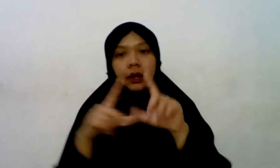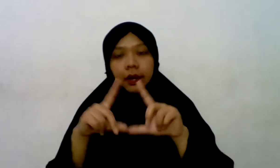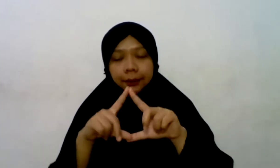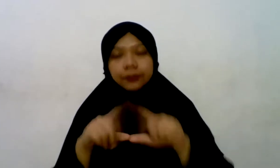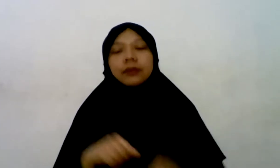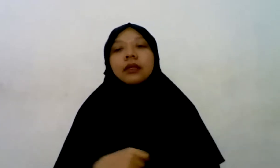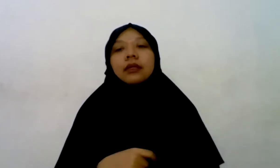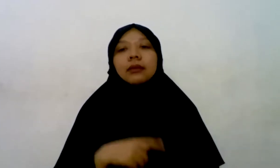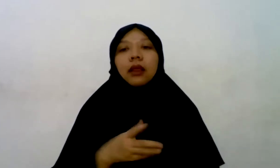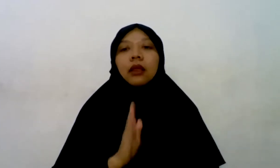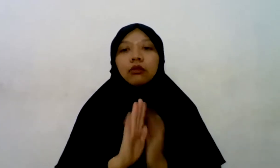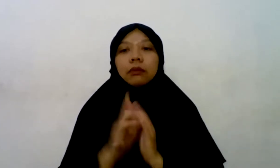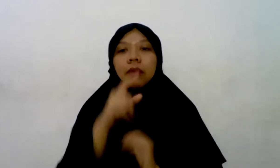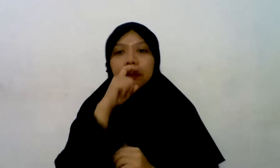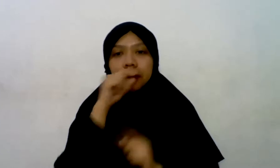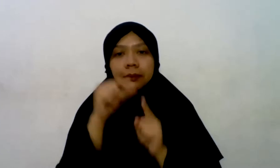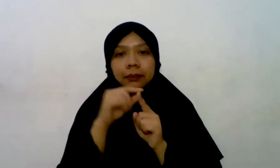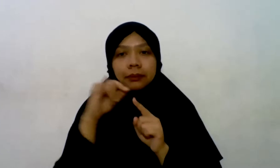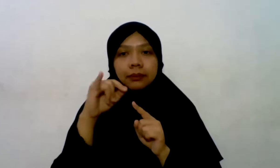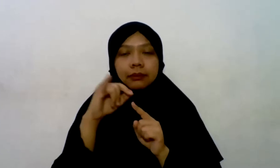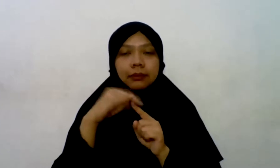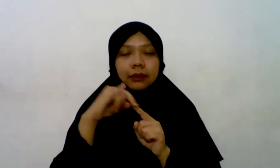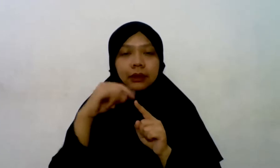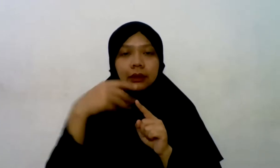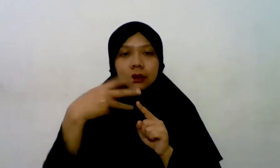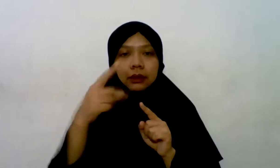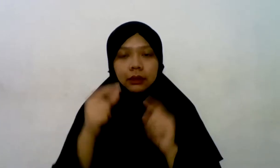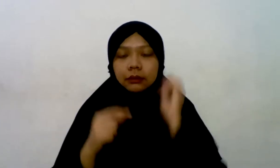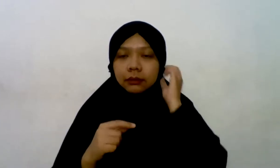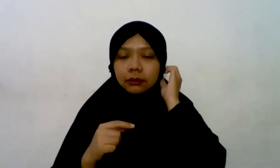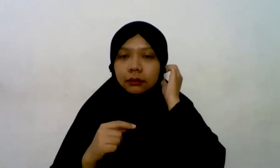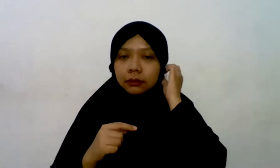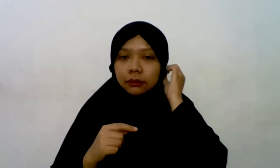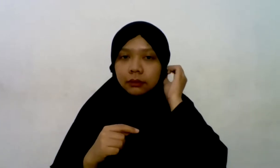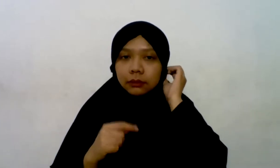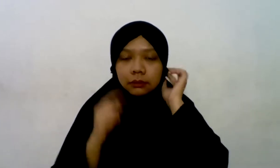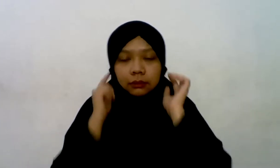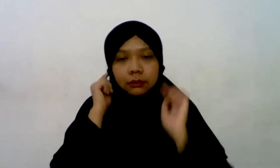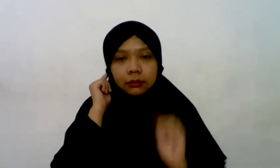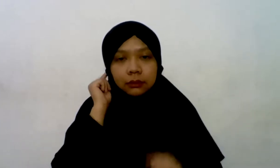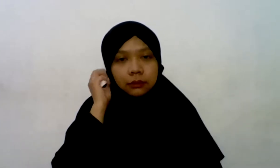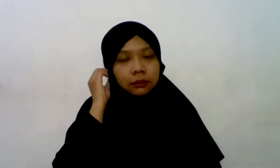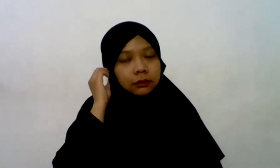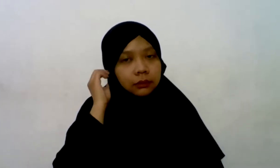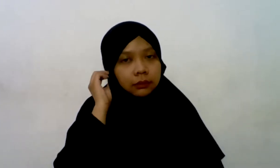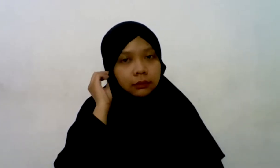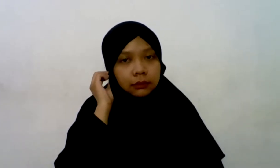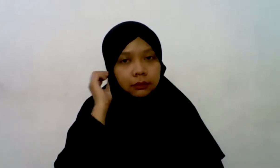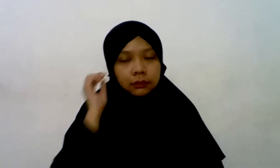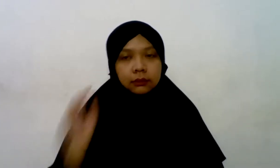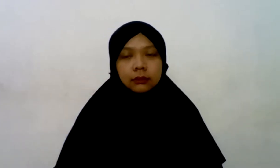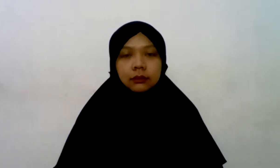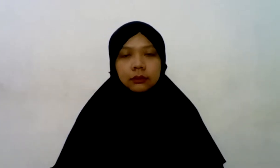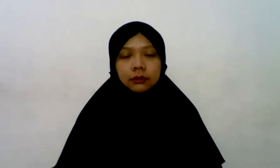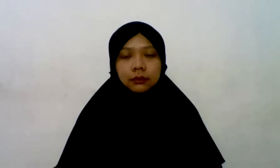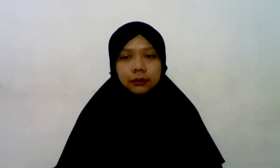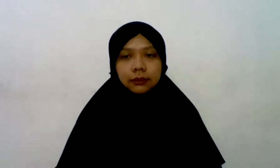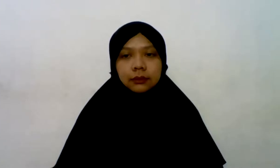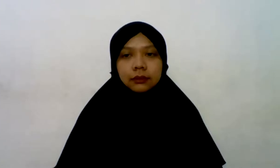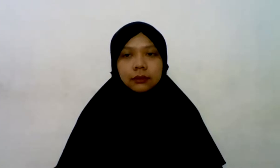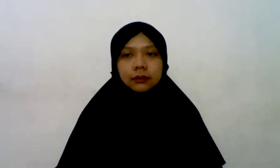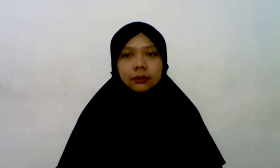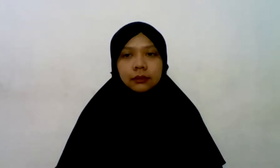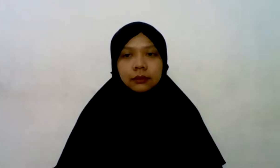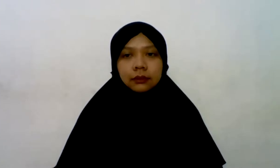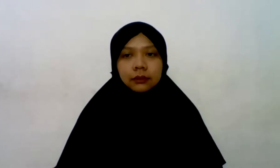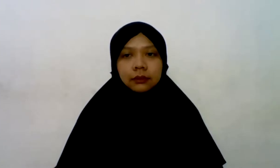first? Baiklah, terima kasih. Can you, am I coming across? You can hear me, Pak Acho? Yes, I can hear you, Pak. But if you